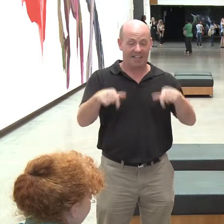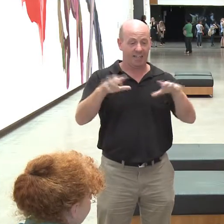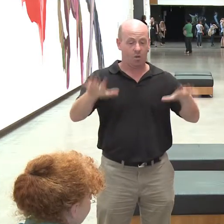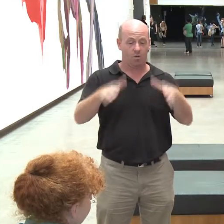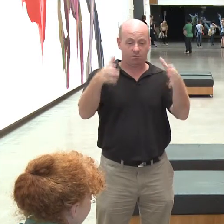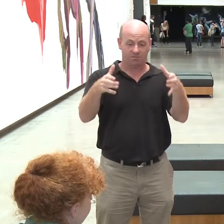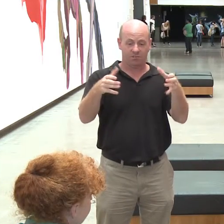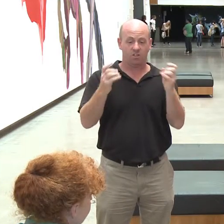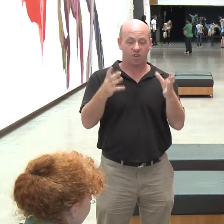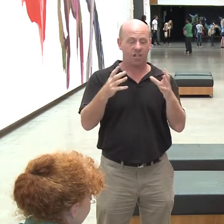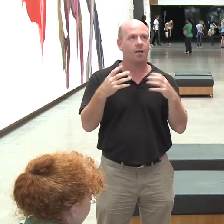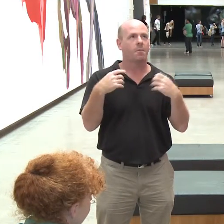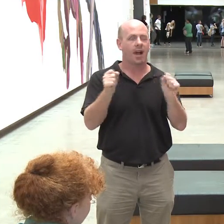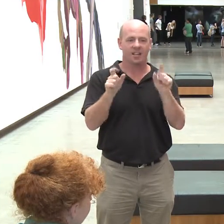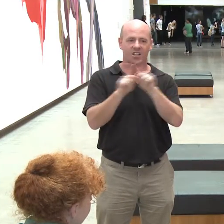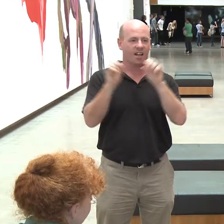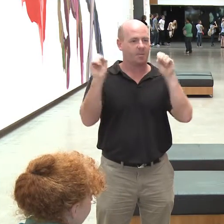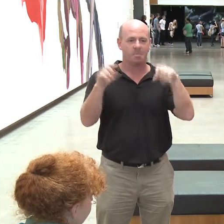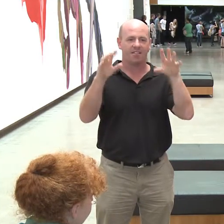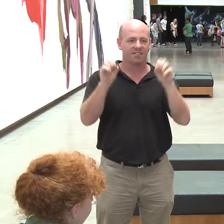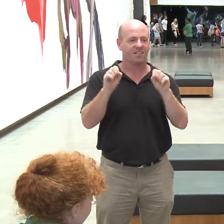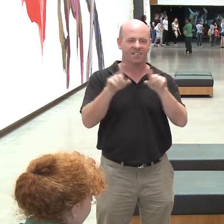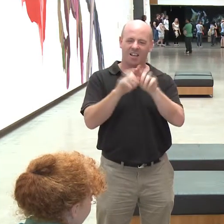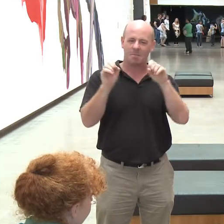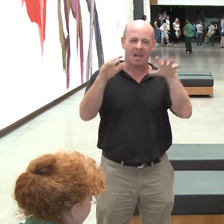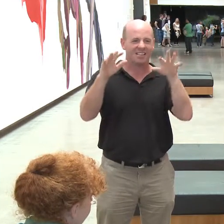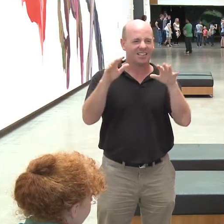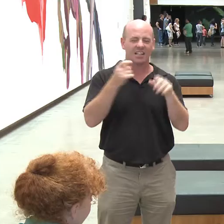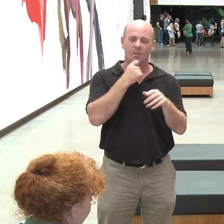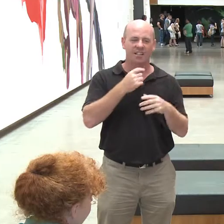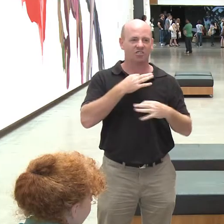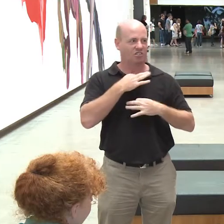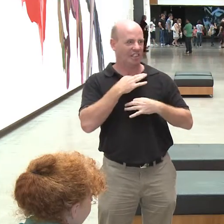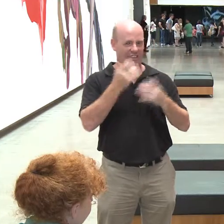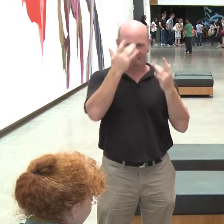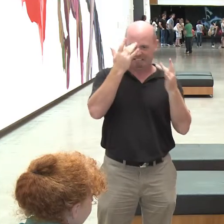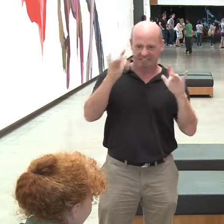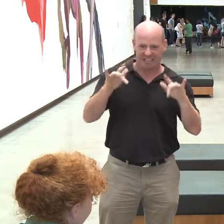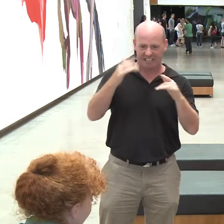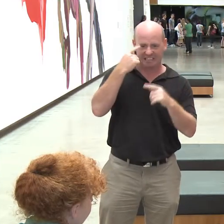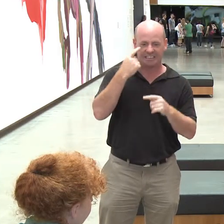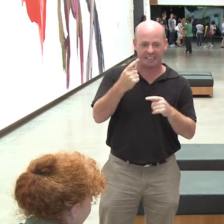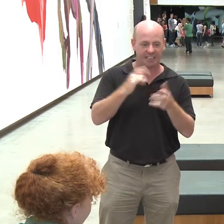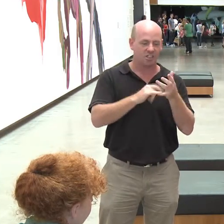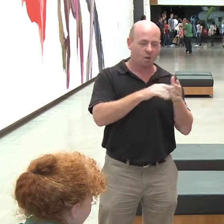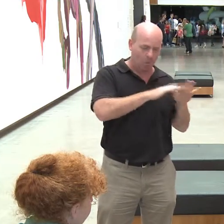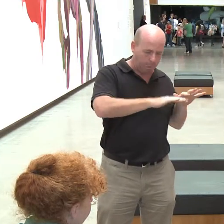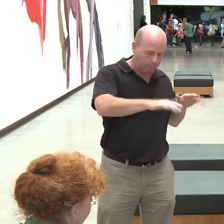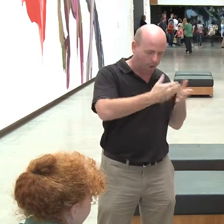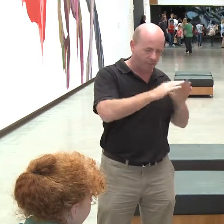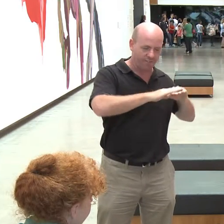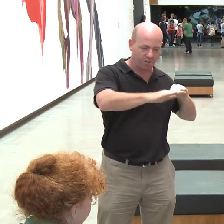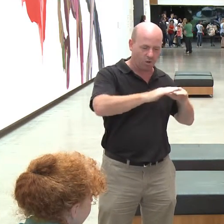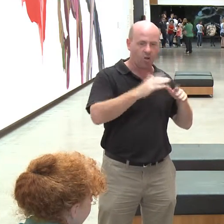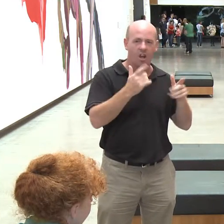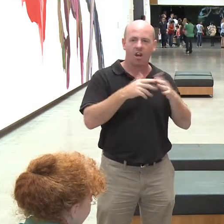in this space. And so there's an element of risk about it. So the work is actually made in sections on the floor. So there is a lot of